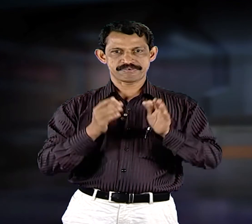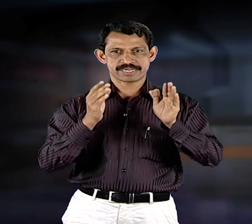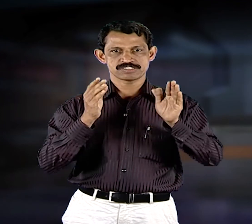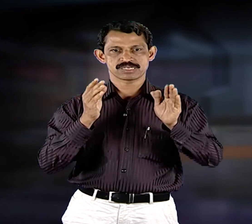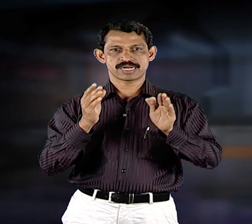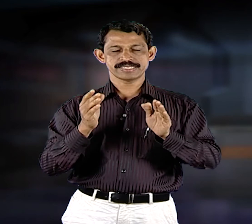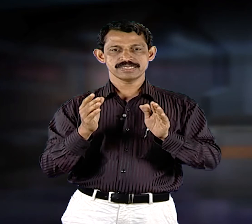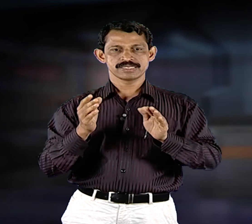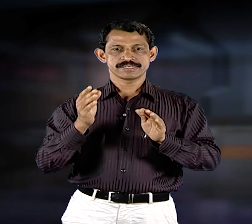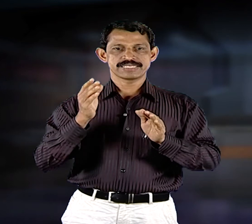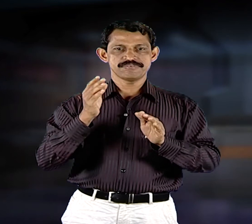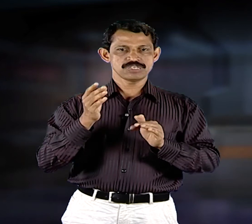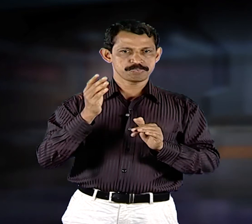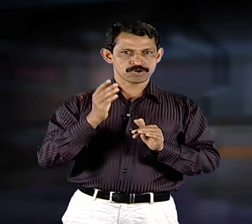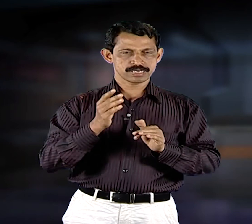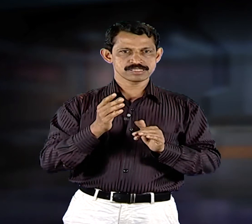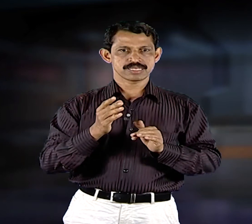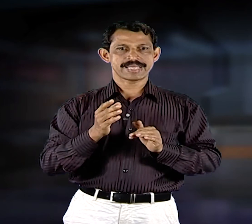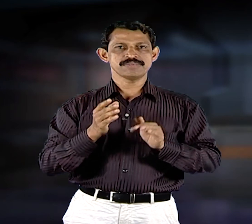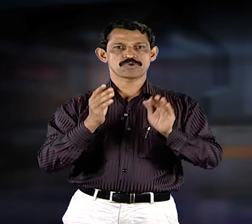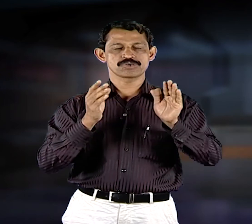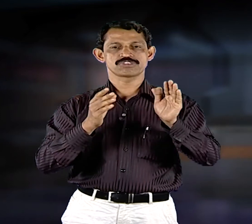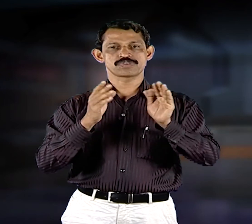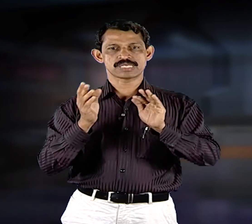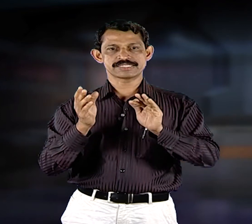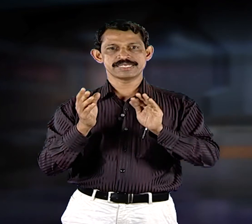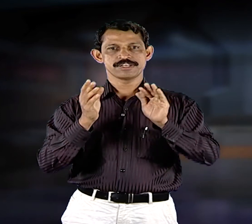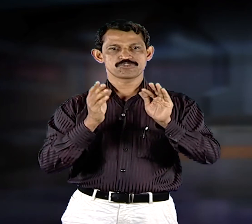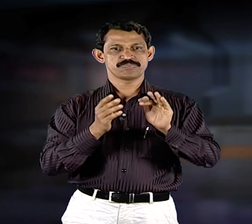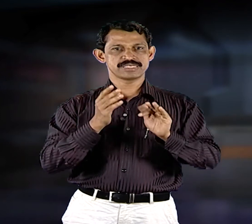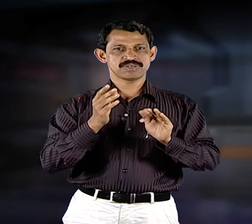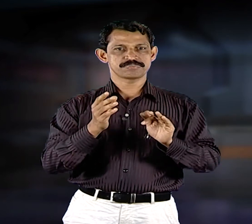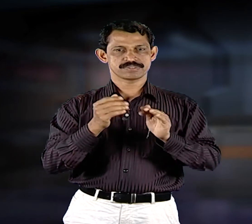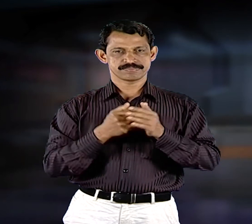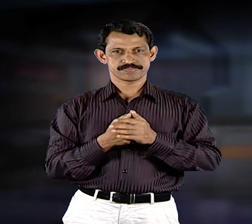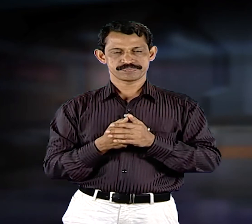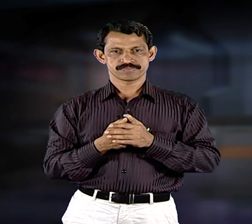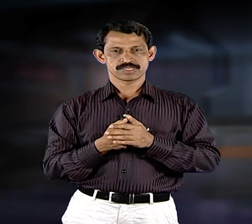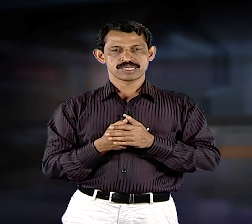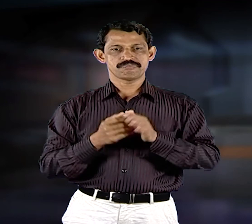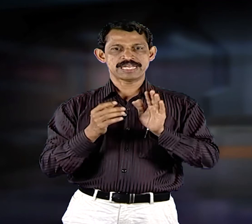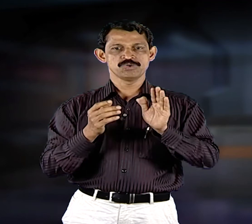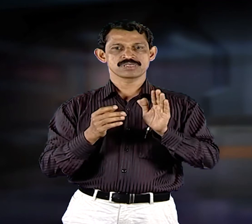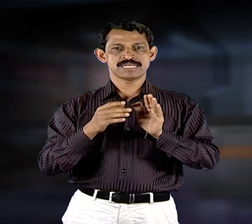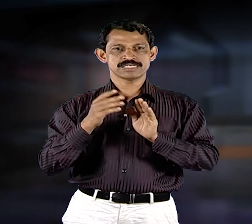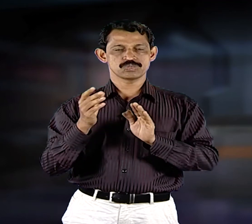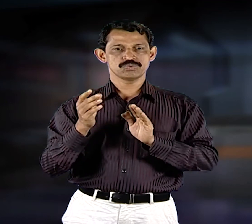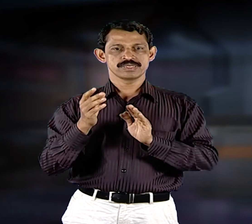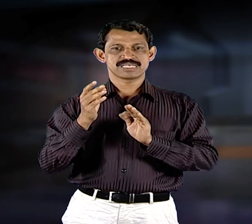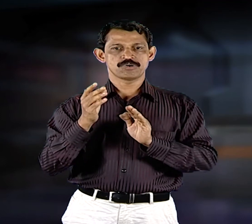Awareness regarding individual progress and progress of society should be developed. Values related to